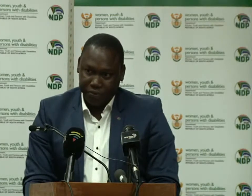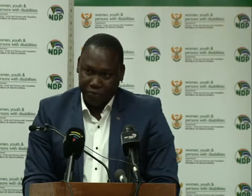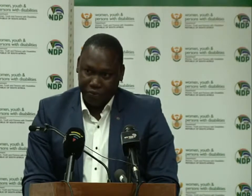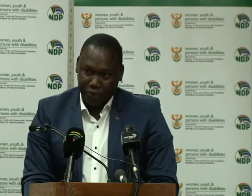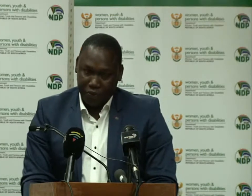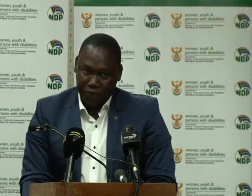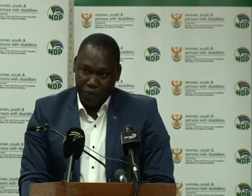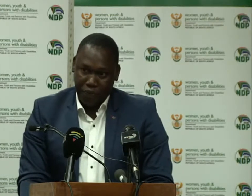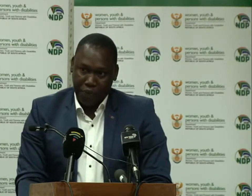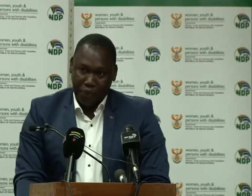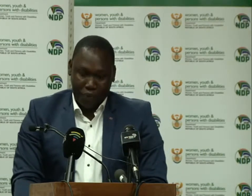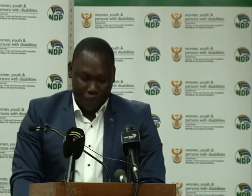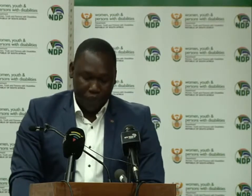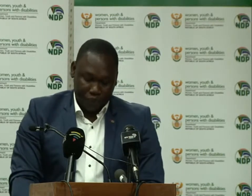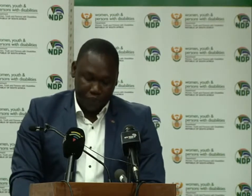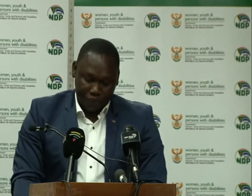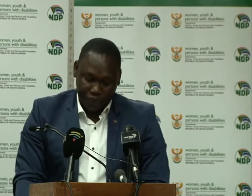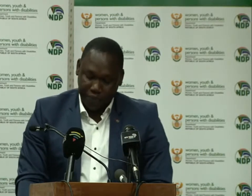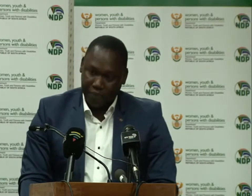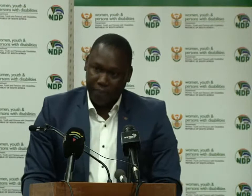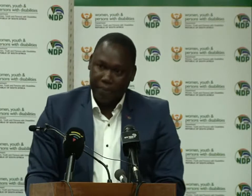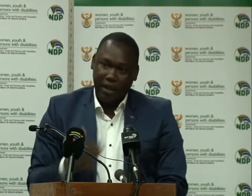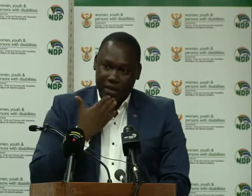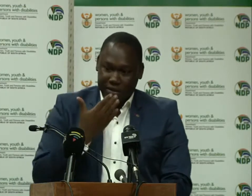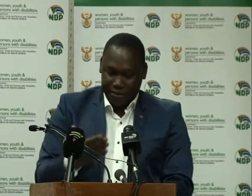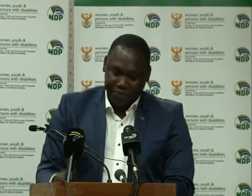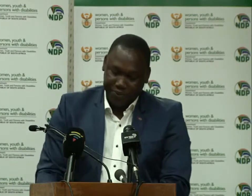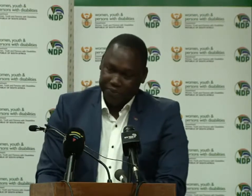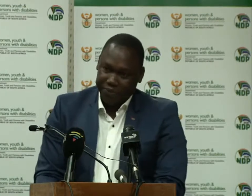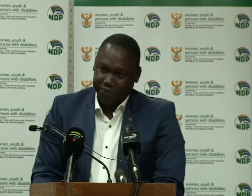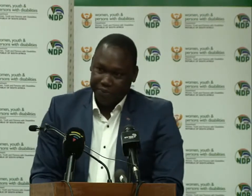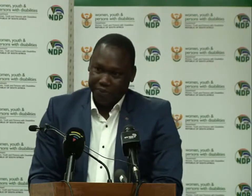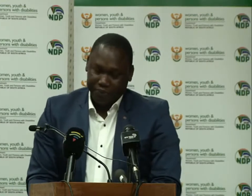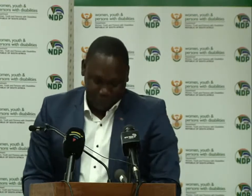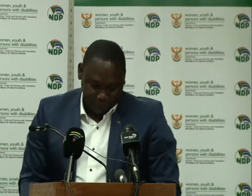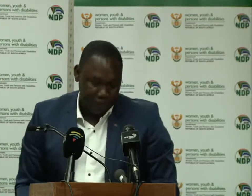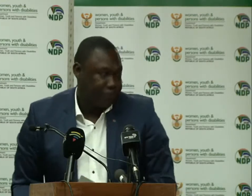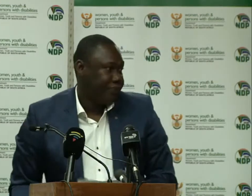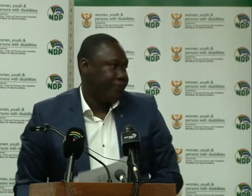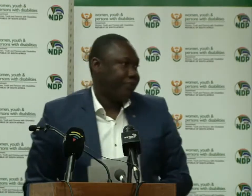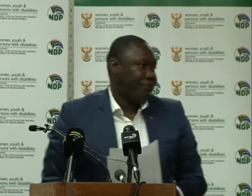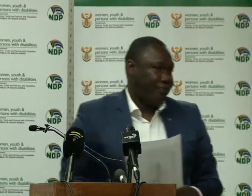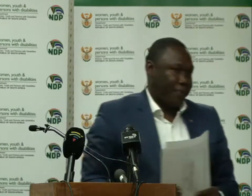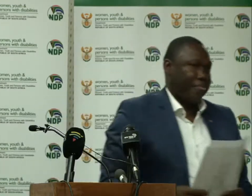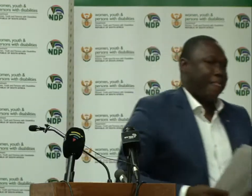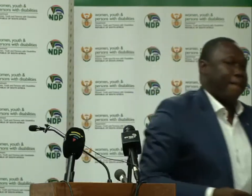sure that they're integrated in all of the programs that they have. Thank you.